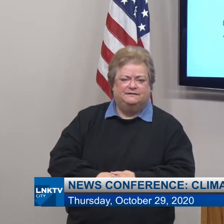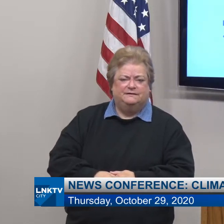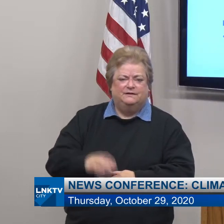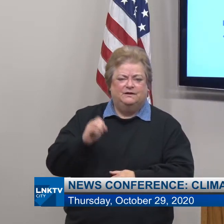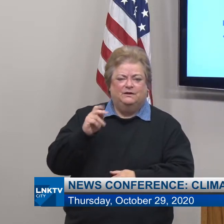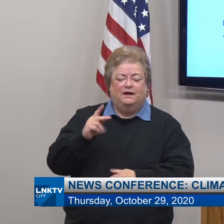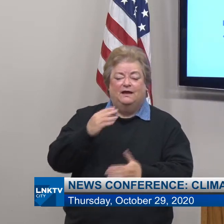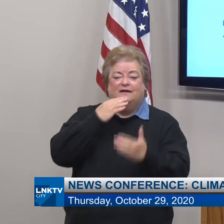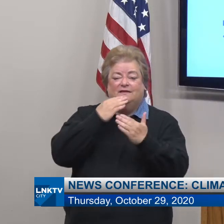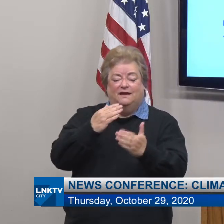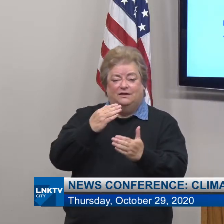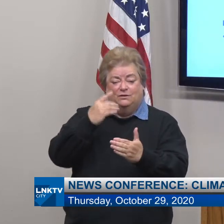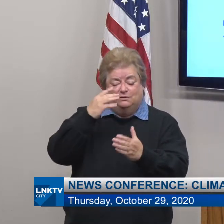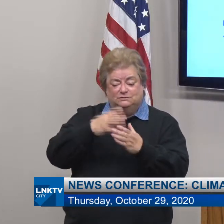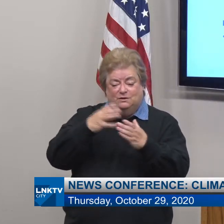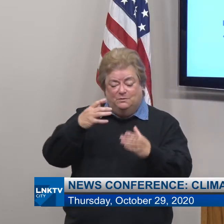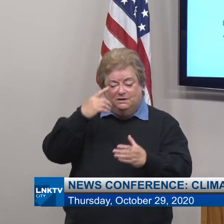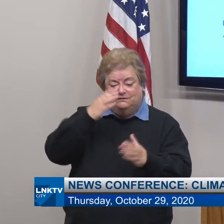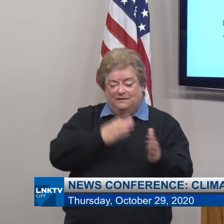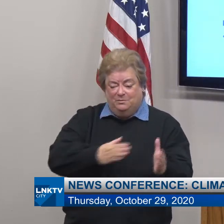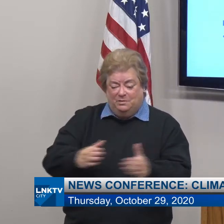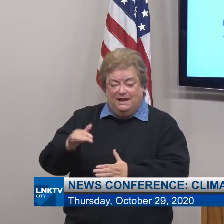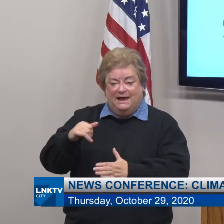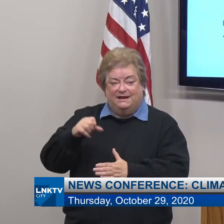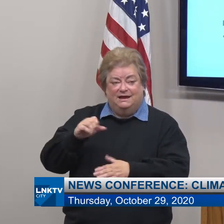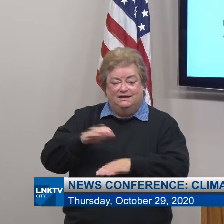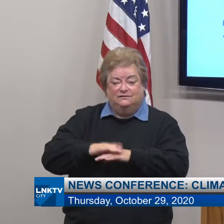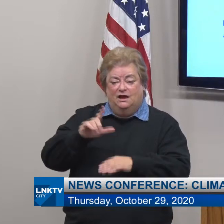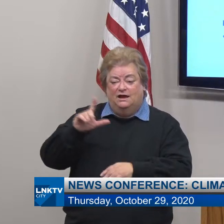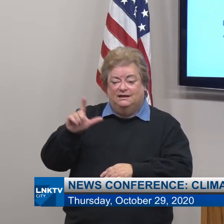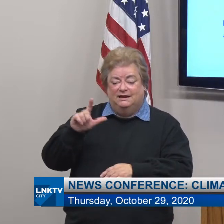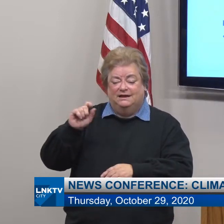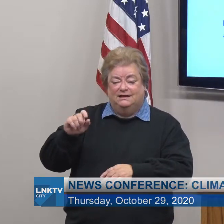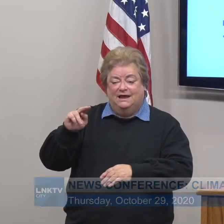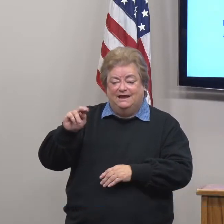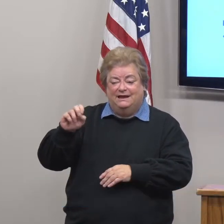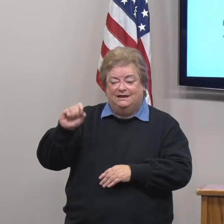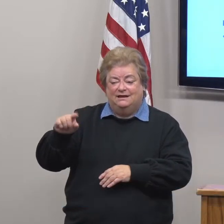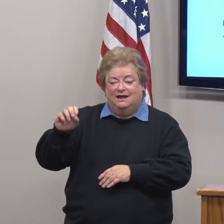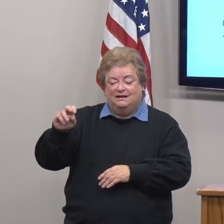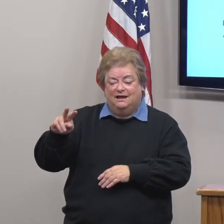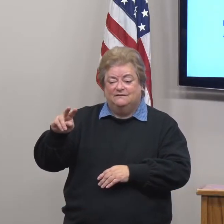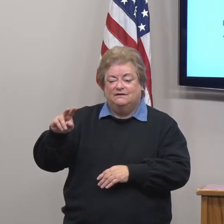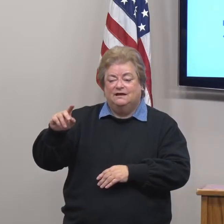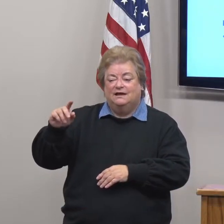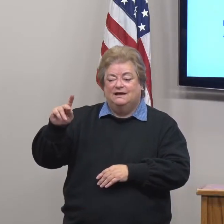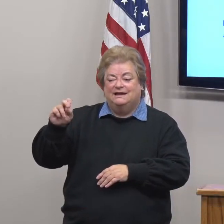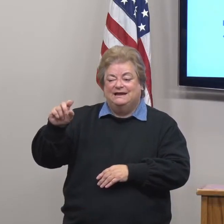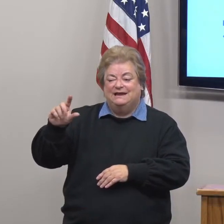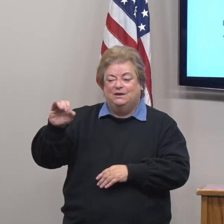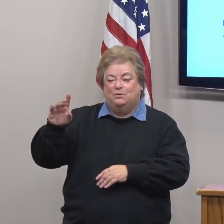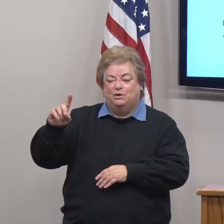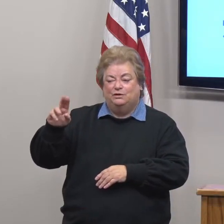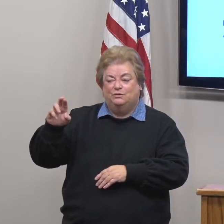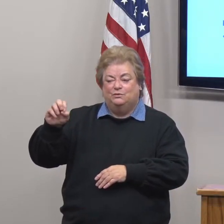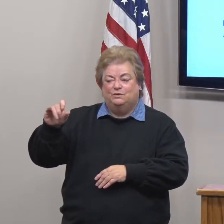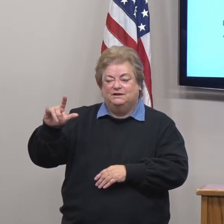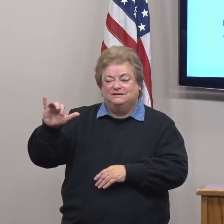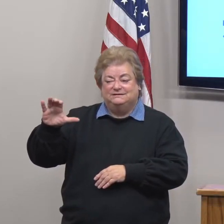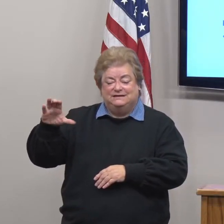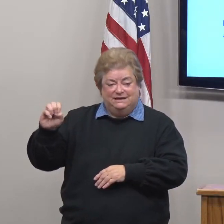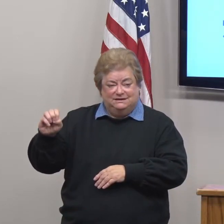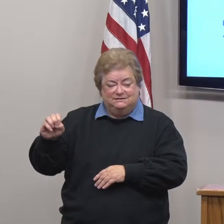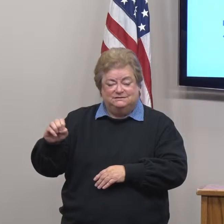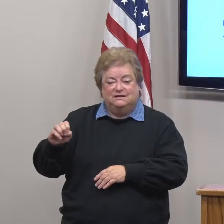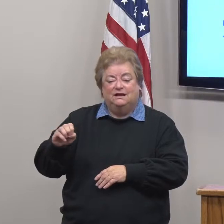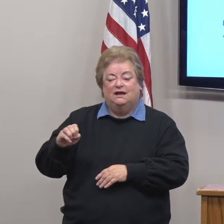Okay. Thank you so much. Again, the plan is online at lincoln.ne.gov, keyword resilience. We'll be looking forward to engaging with the